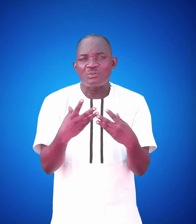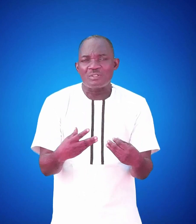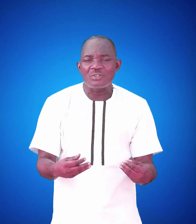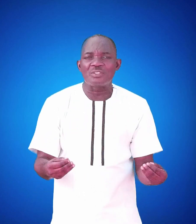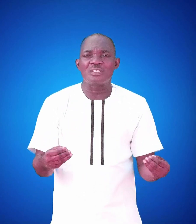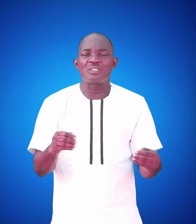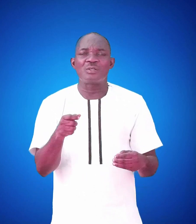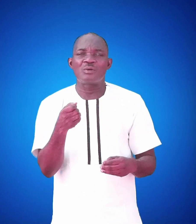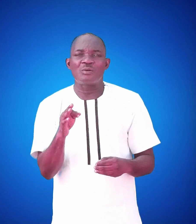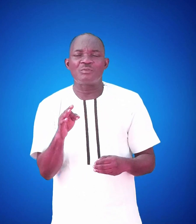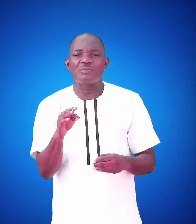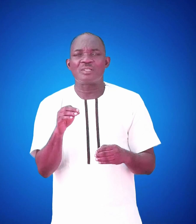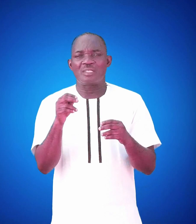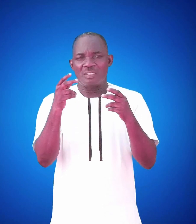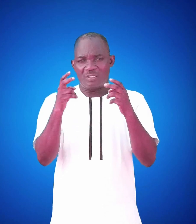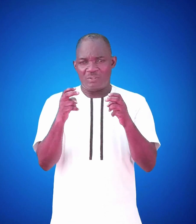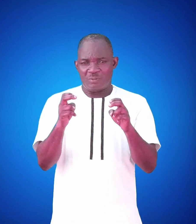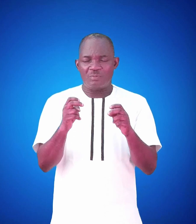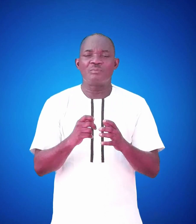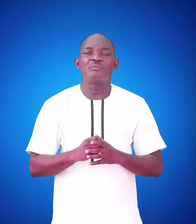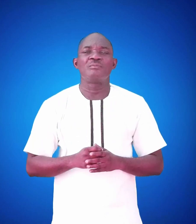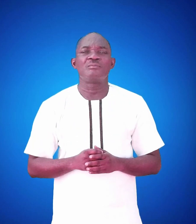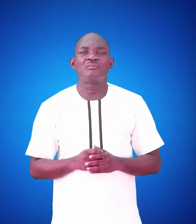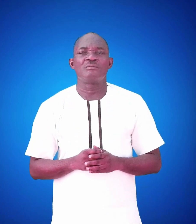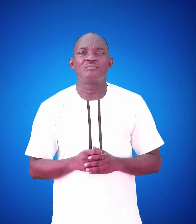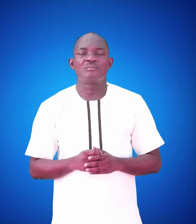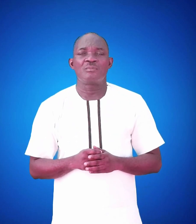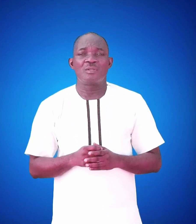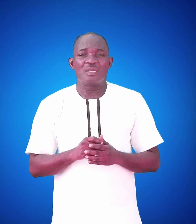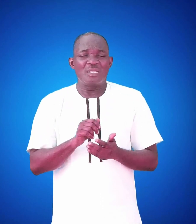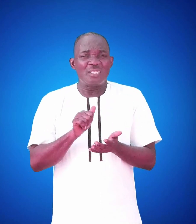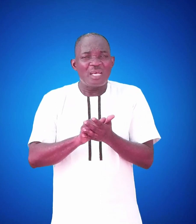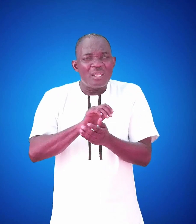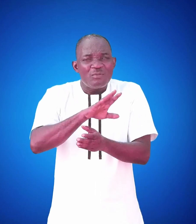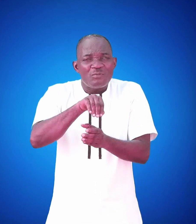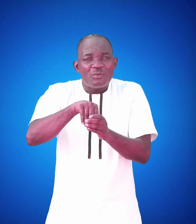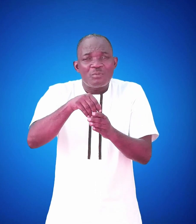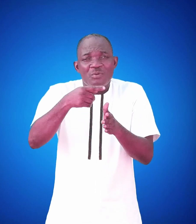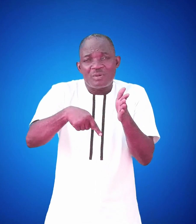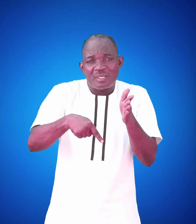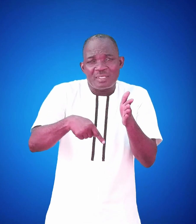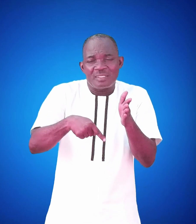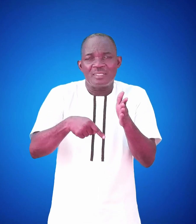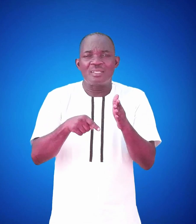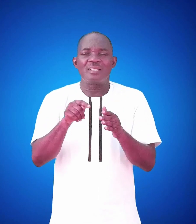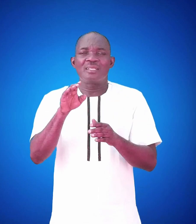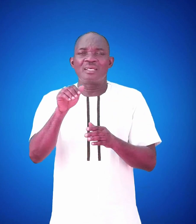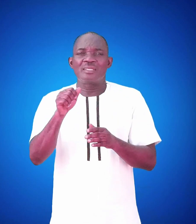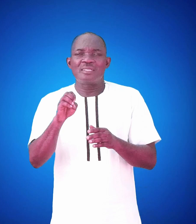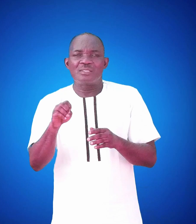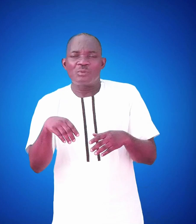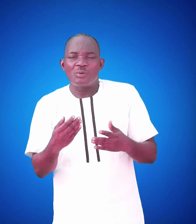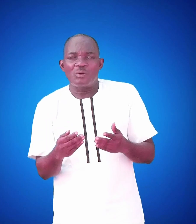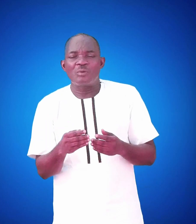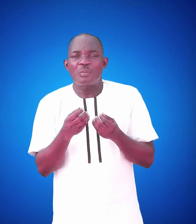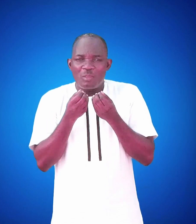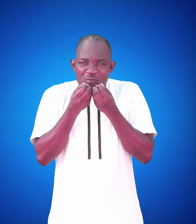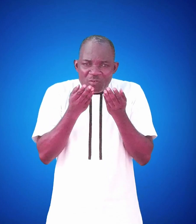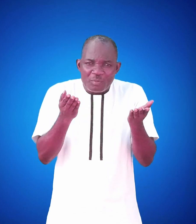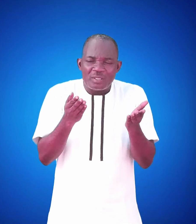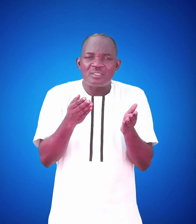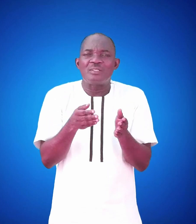Resolution of the case. This includes case or